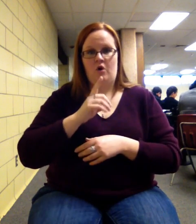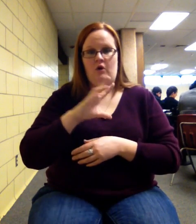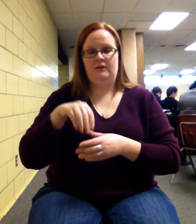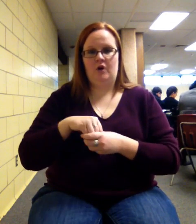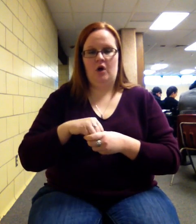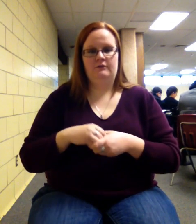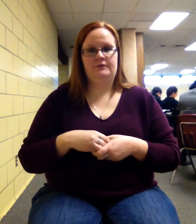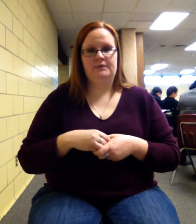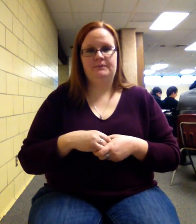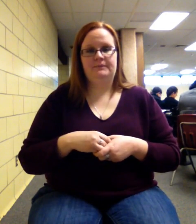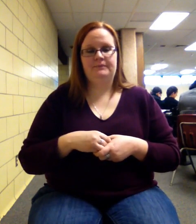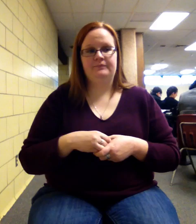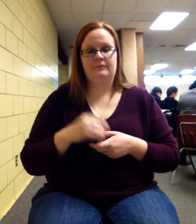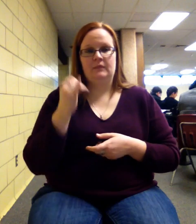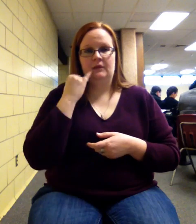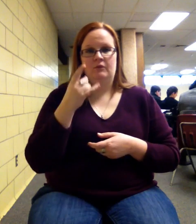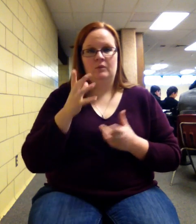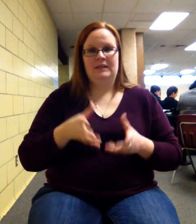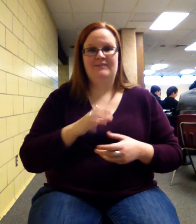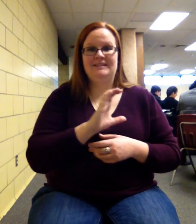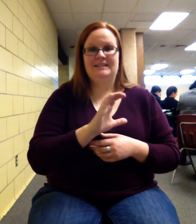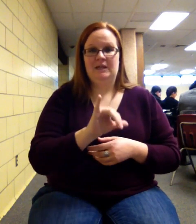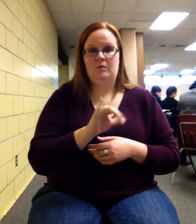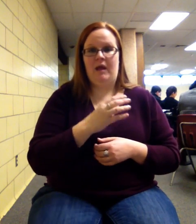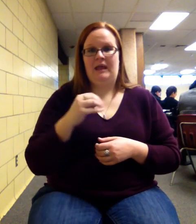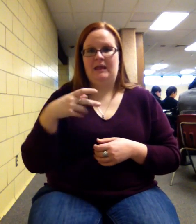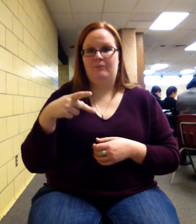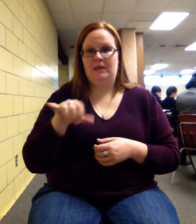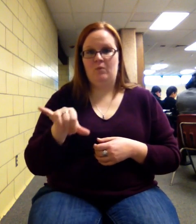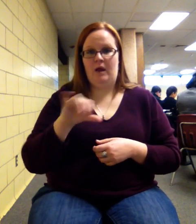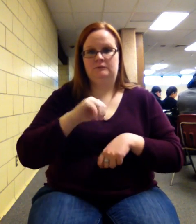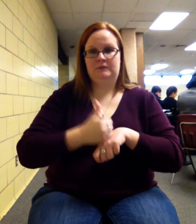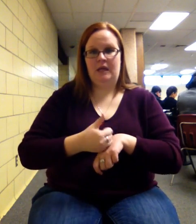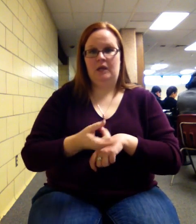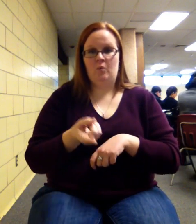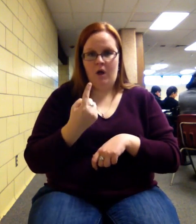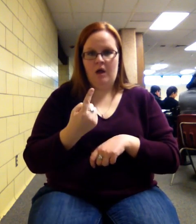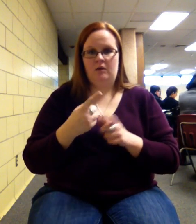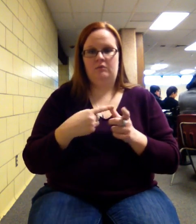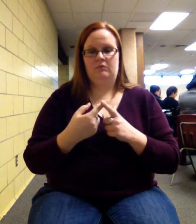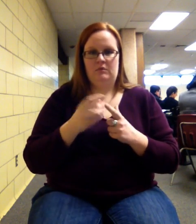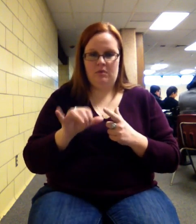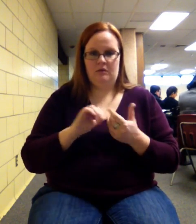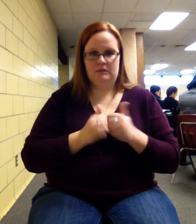And like I said, if you'll leave your CY and PY set at 1, that's how I'll present the problems.